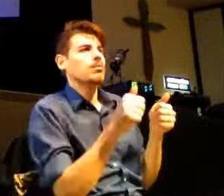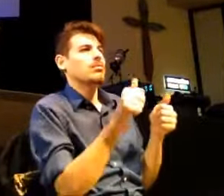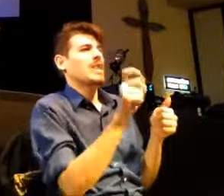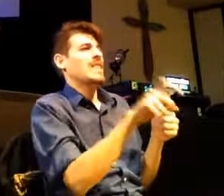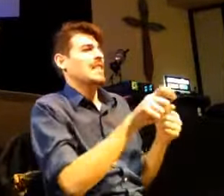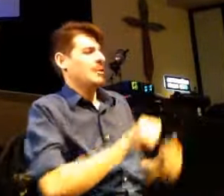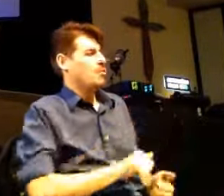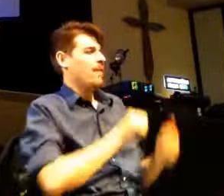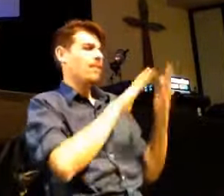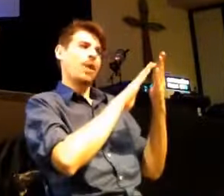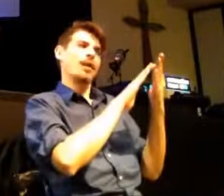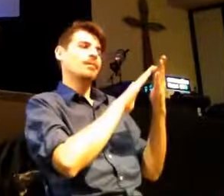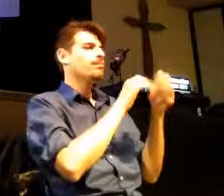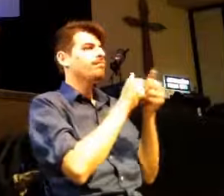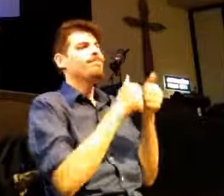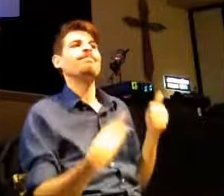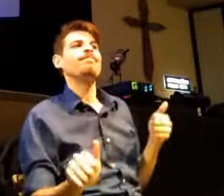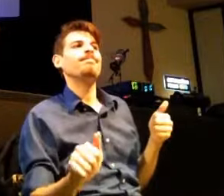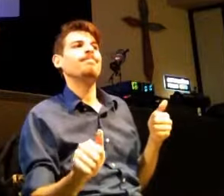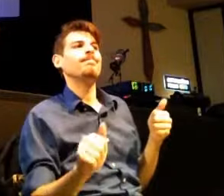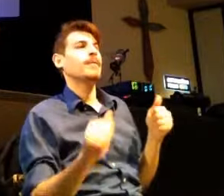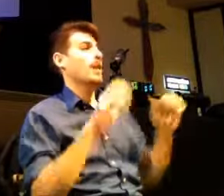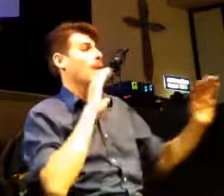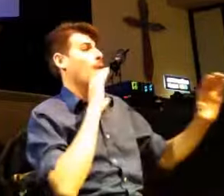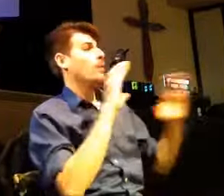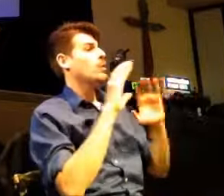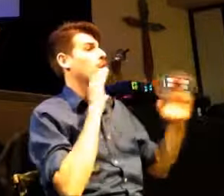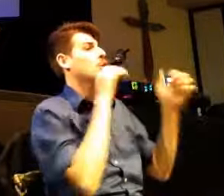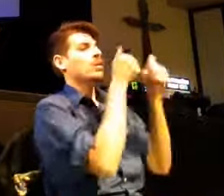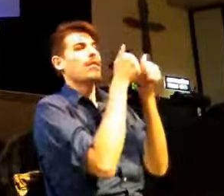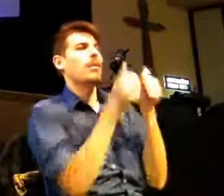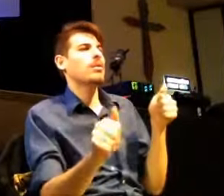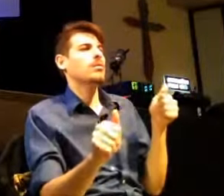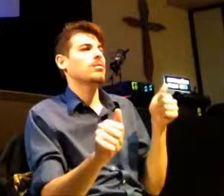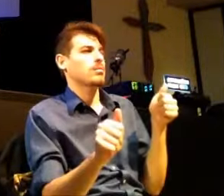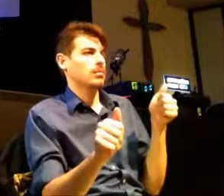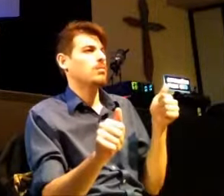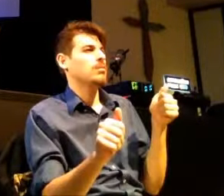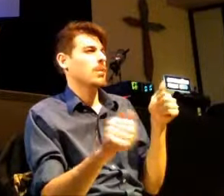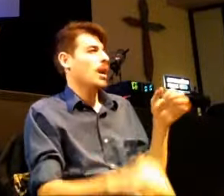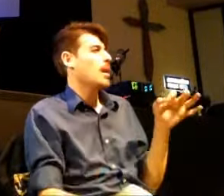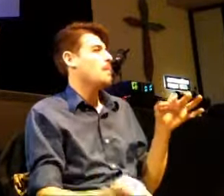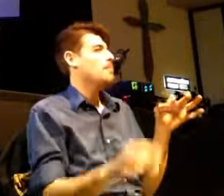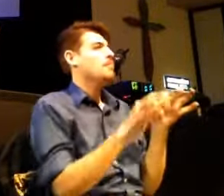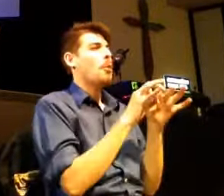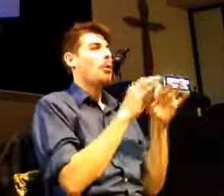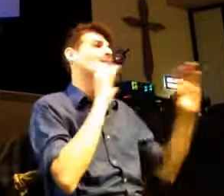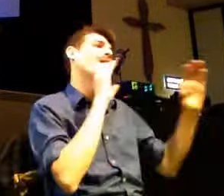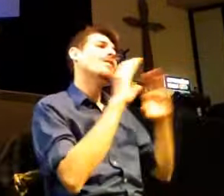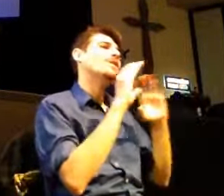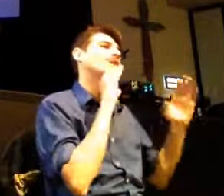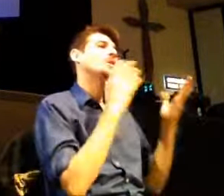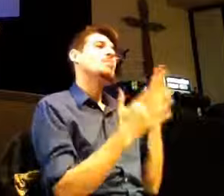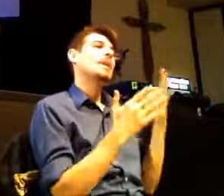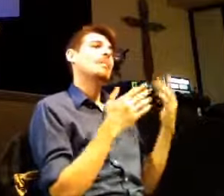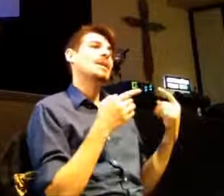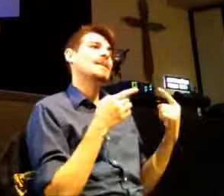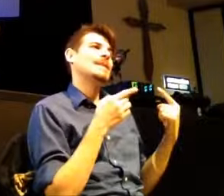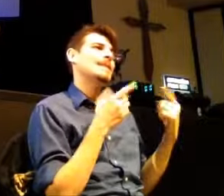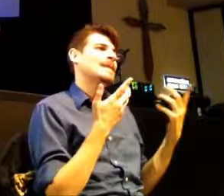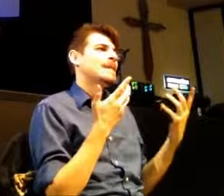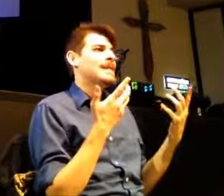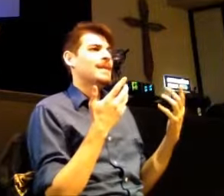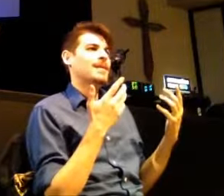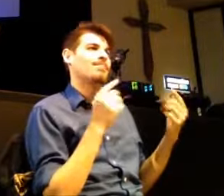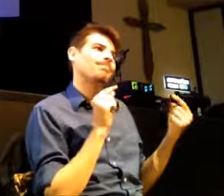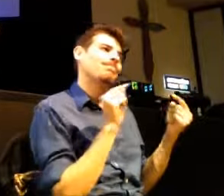face. Maybe there's some conversation that's going to be a really difficult conversation filled with conflict because you need to say some hard things at